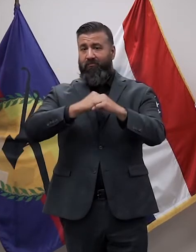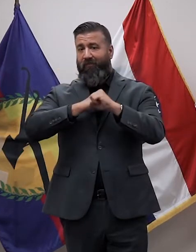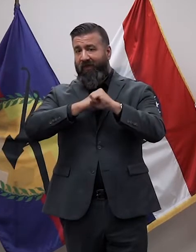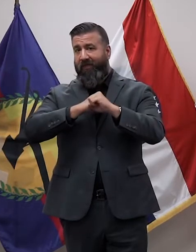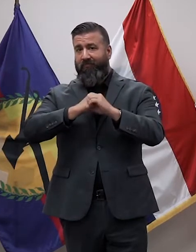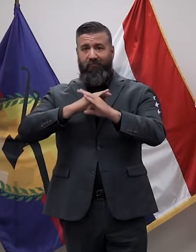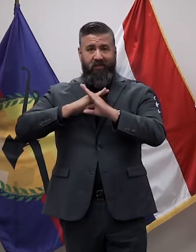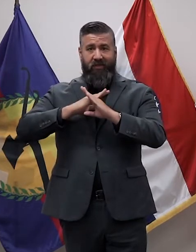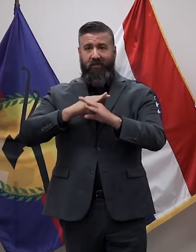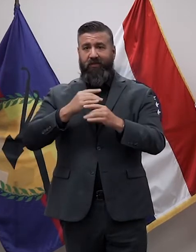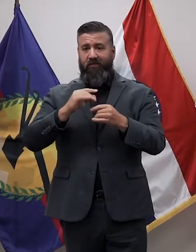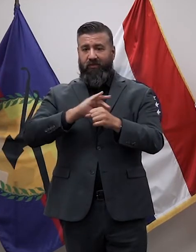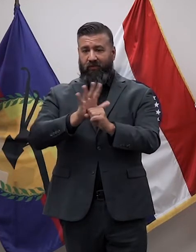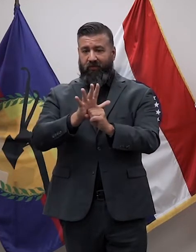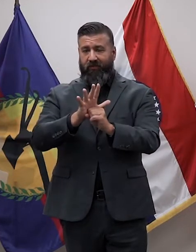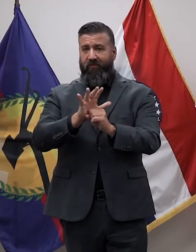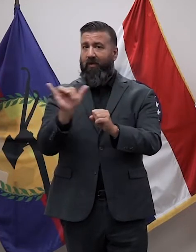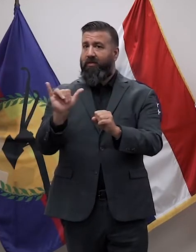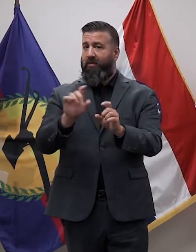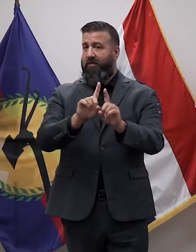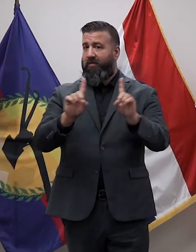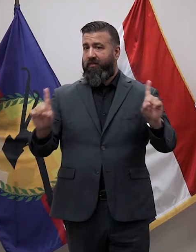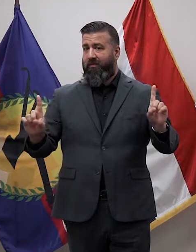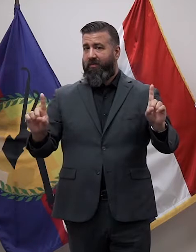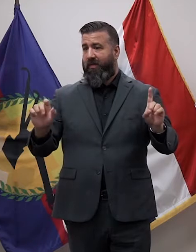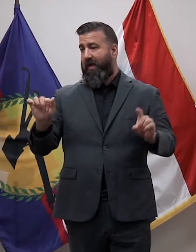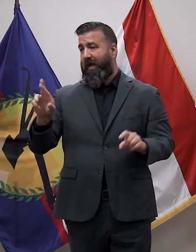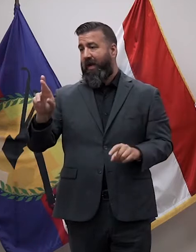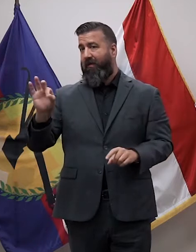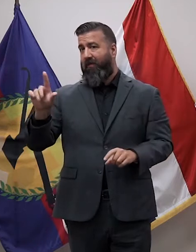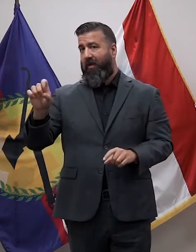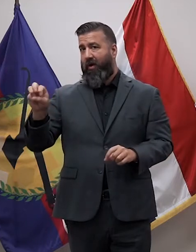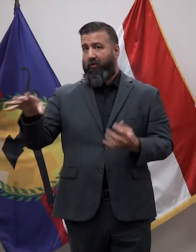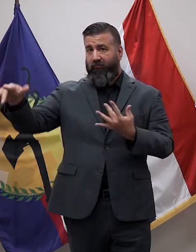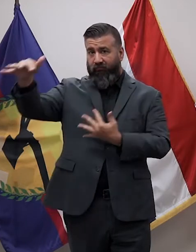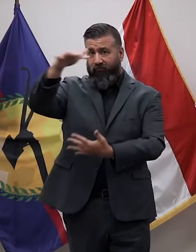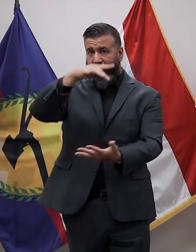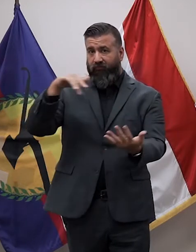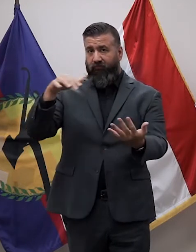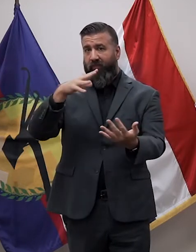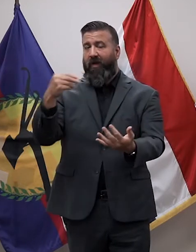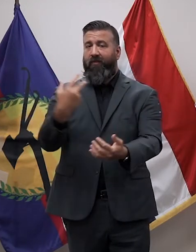COVID. So does distance, airflow, and vaccination. And we have been having strong